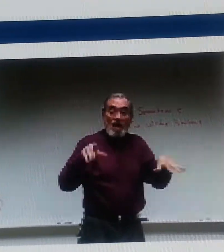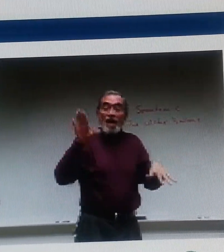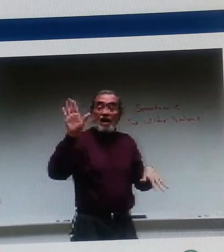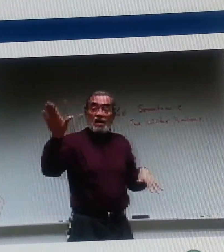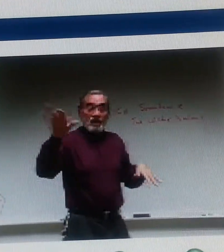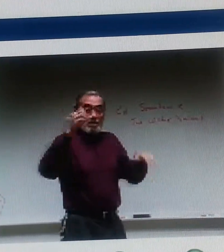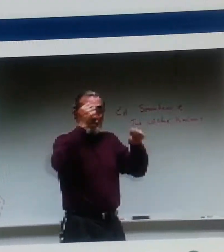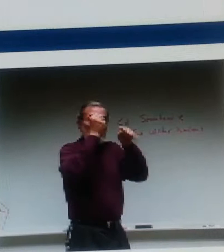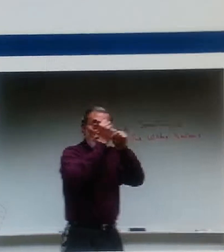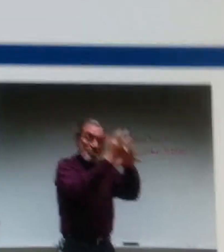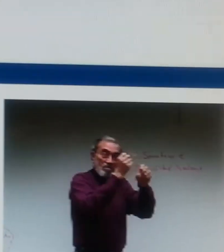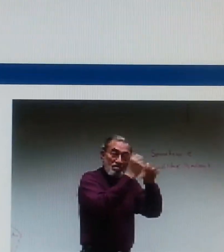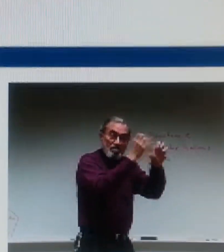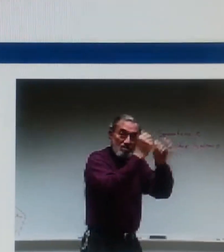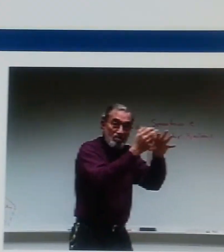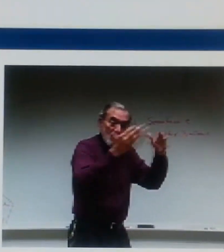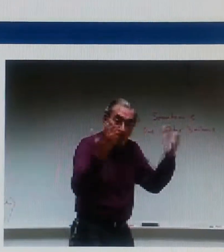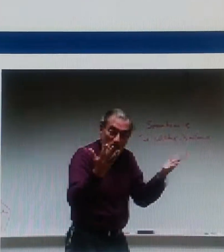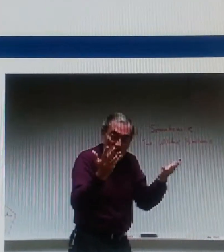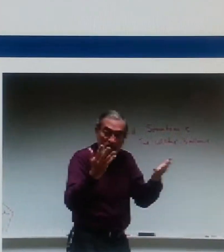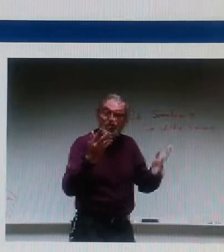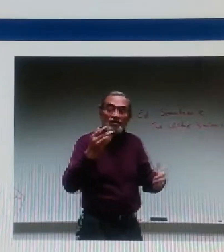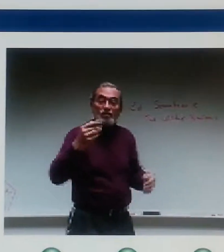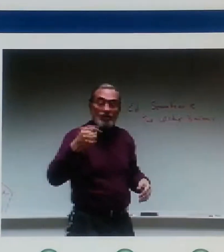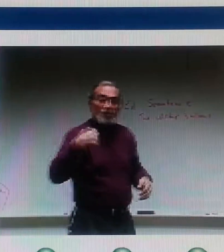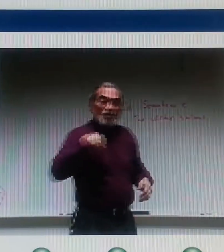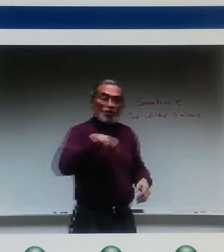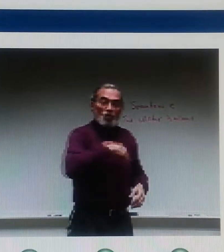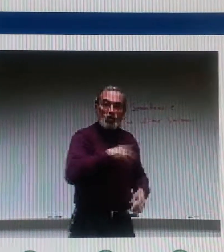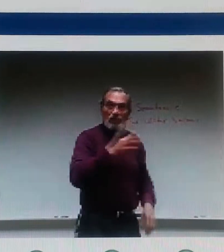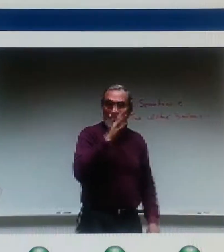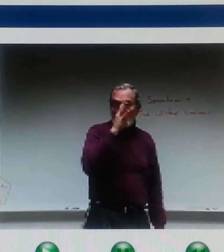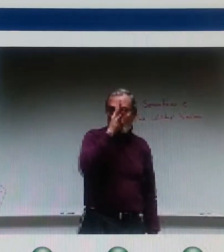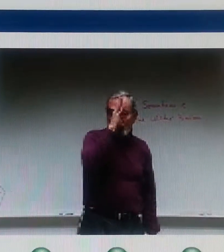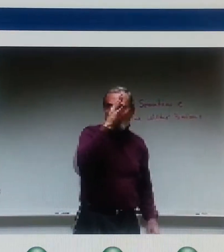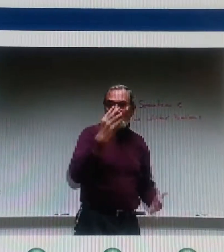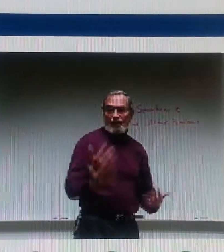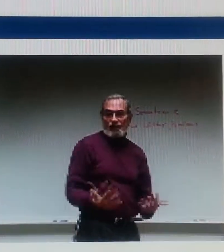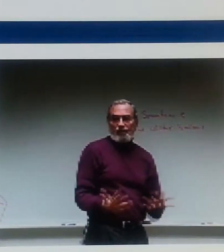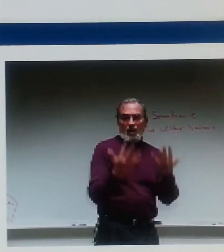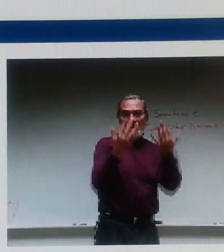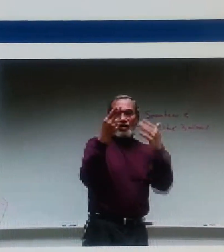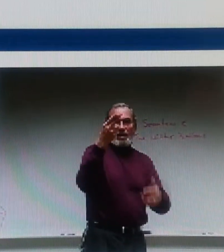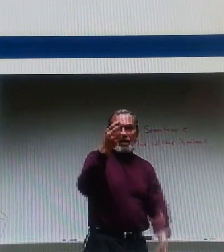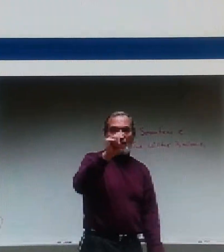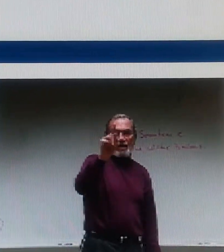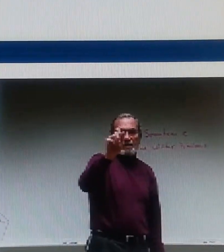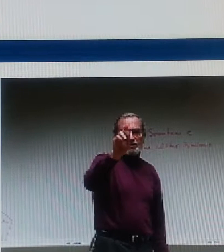at us, and we just stood there, and we just had to take it. And why was he so angry at us?